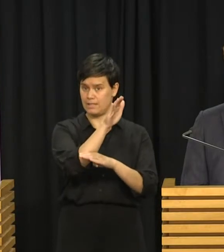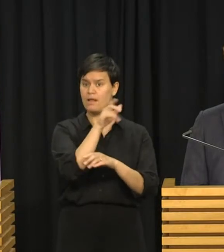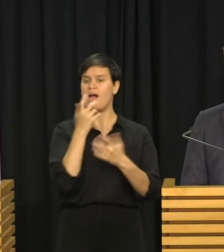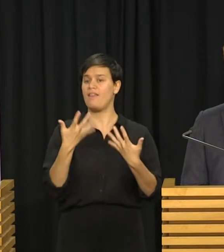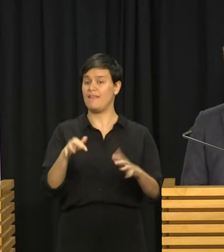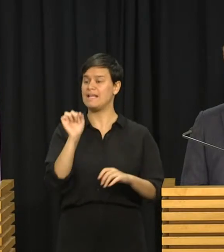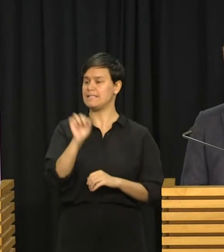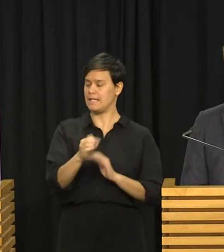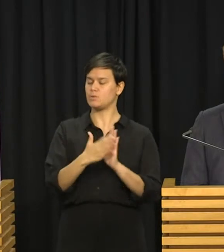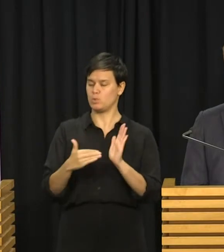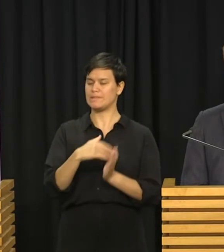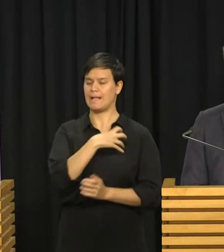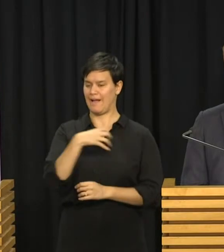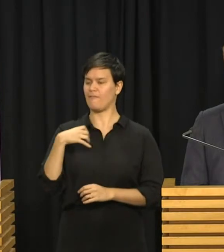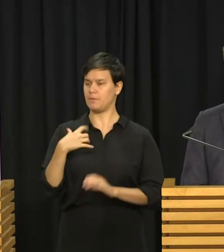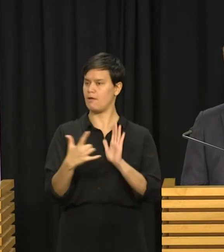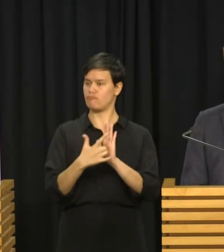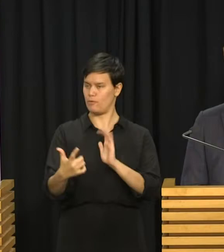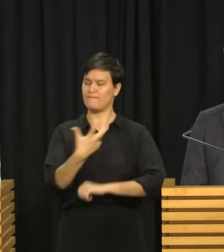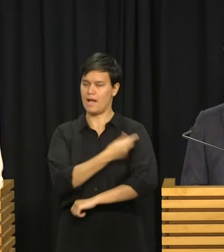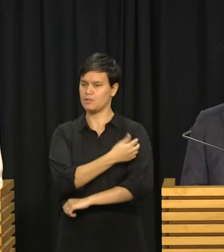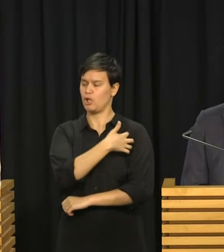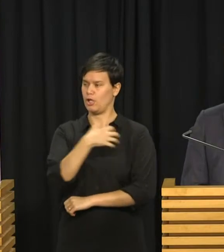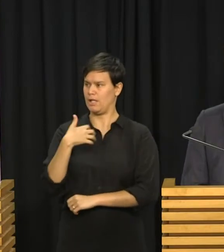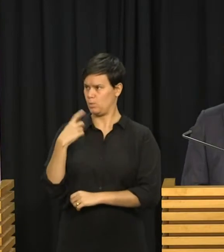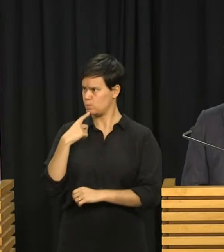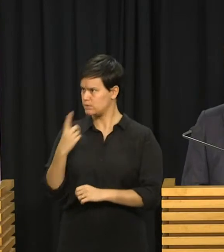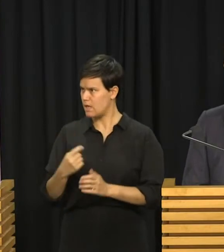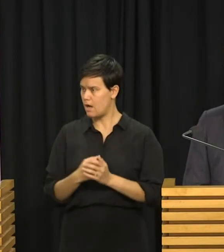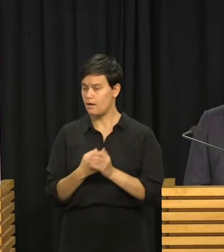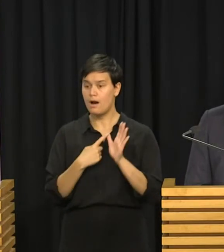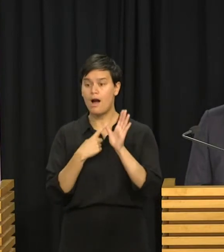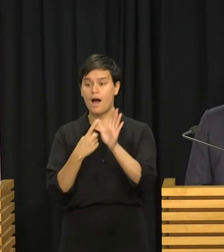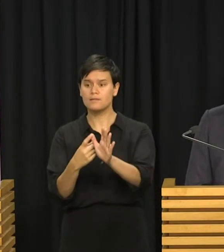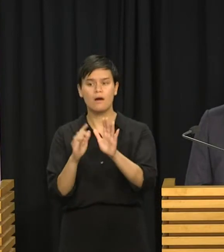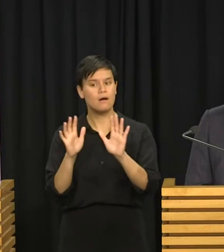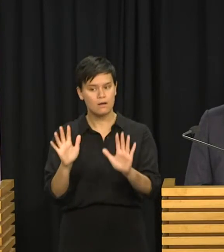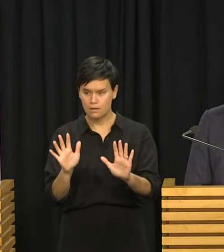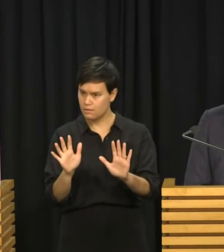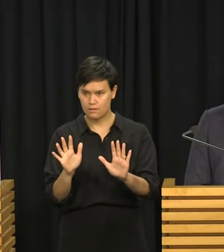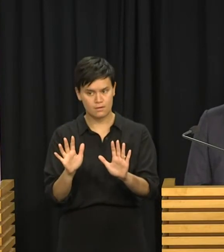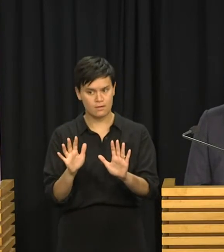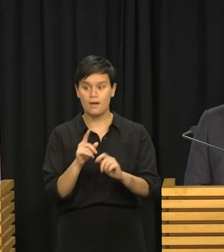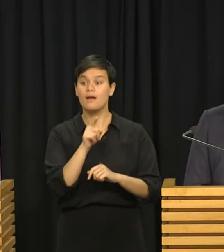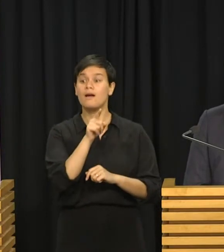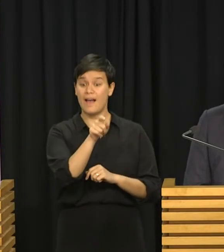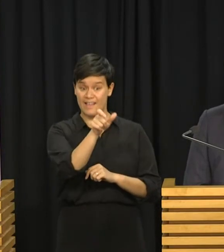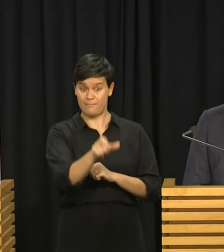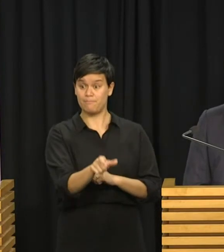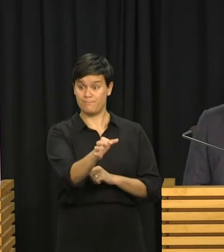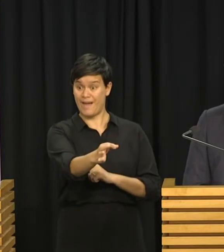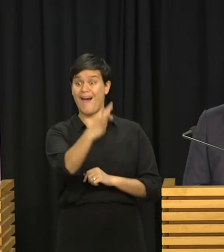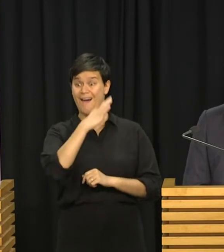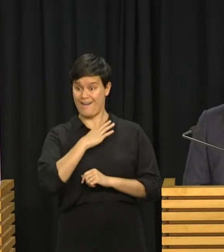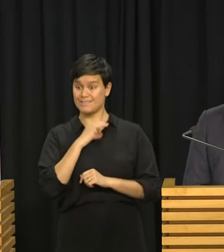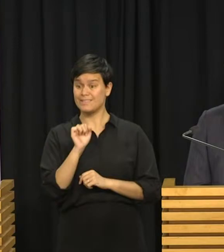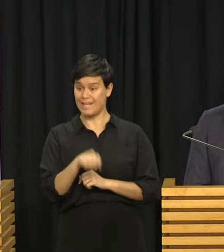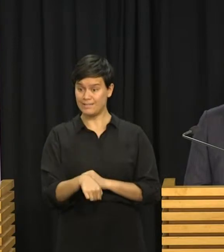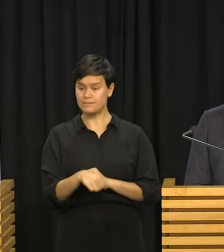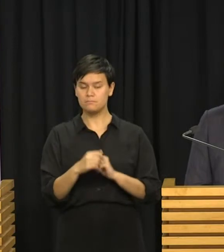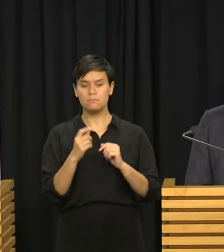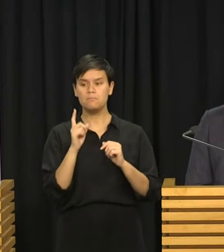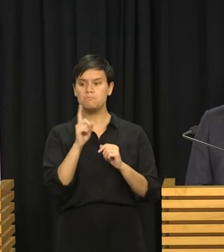They're just mistaken. No, one of the things that's been put to us is the need to resolve just this issue of people representing New